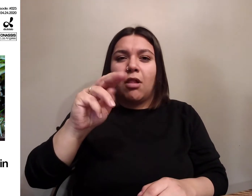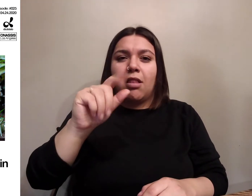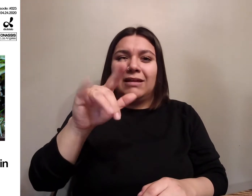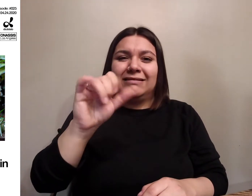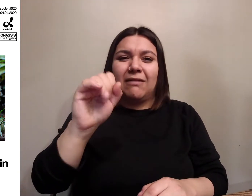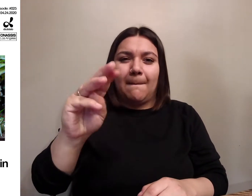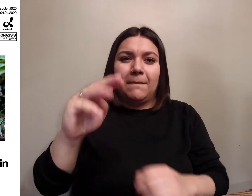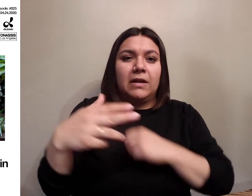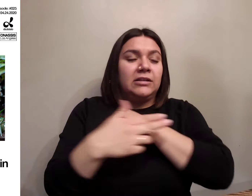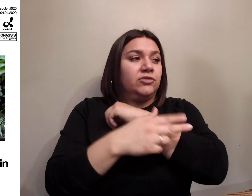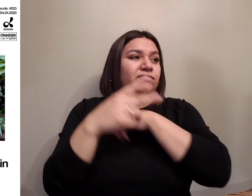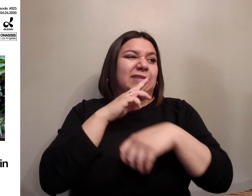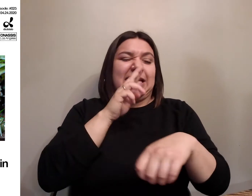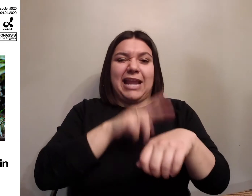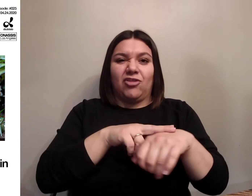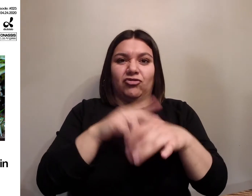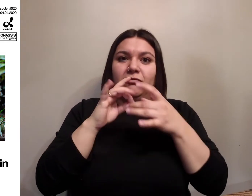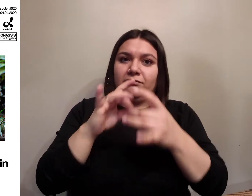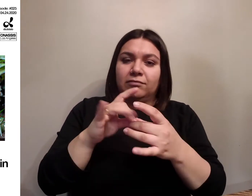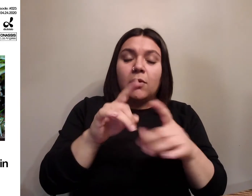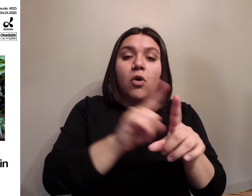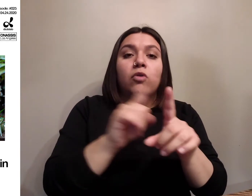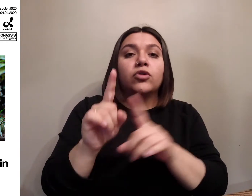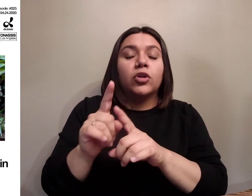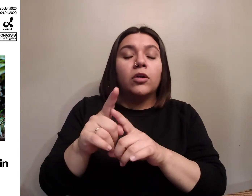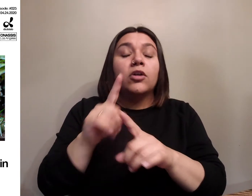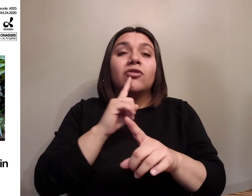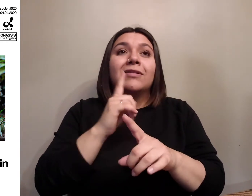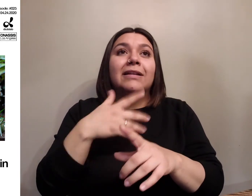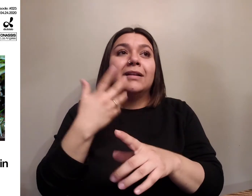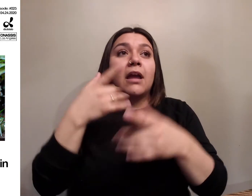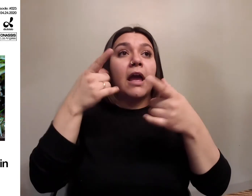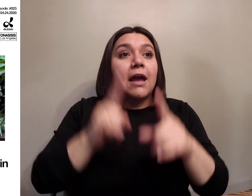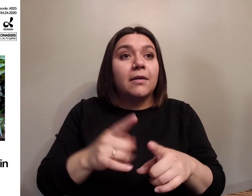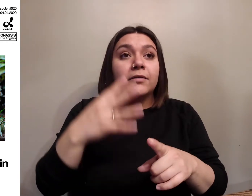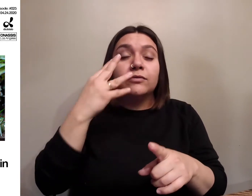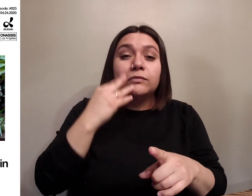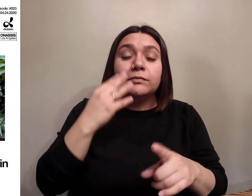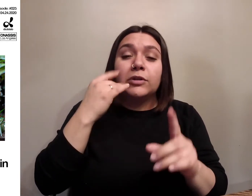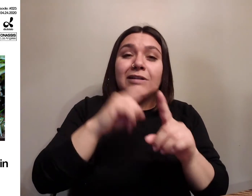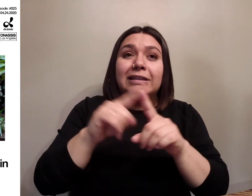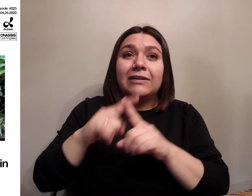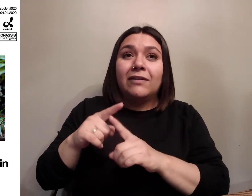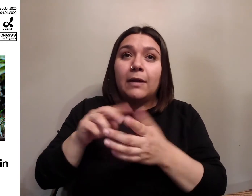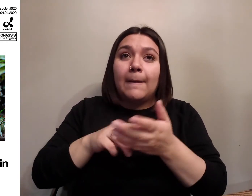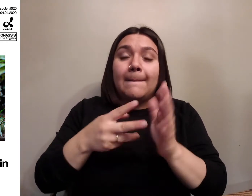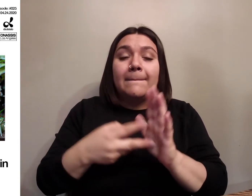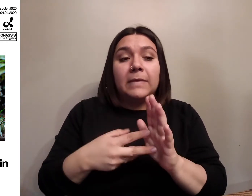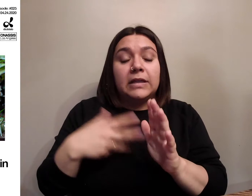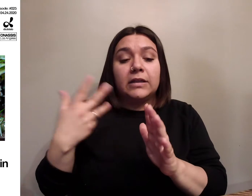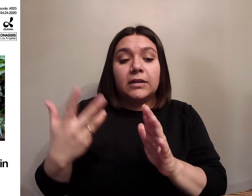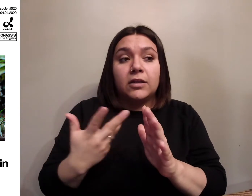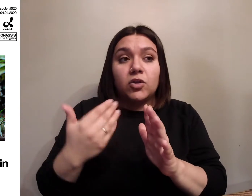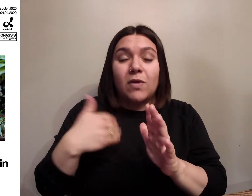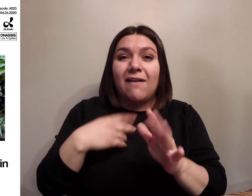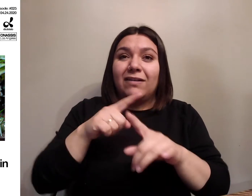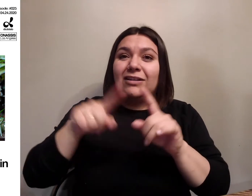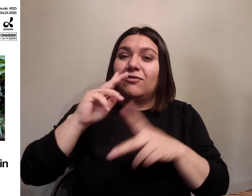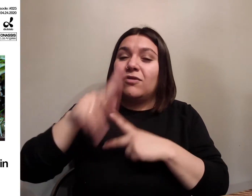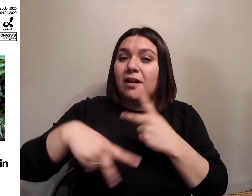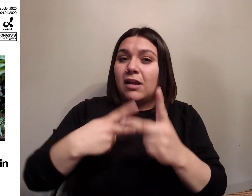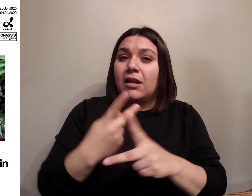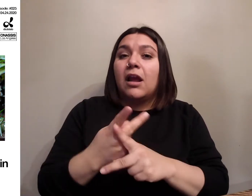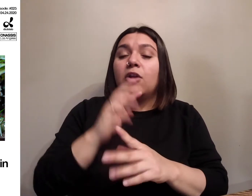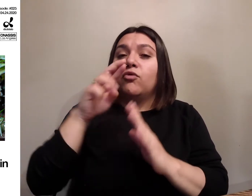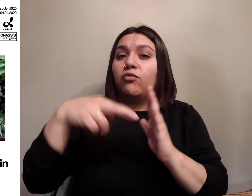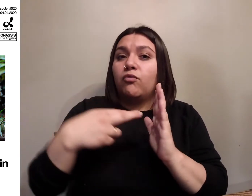into ultranationalism, authoritarianism, this uncertainty that comes with populism also. So when